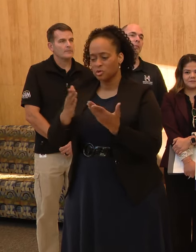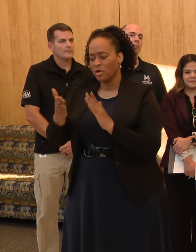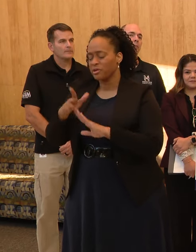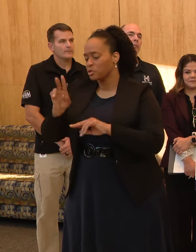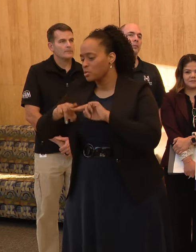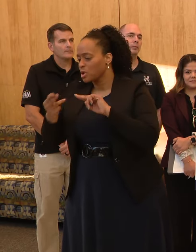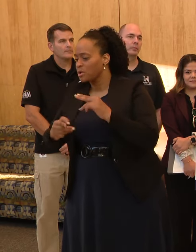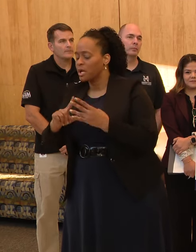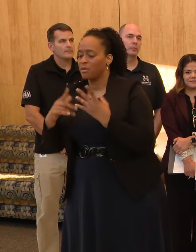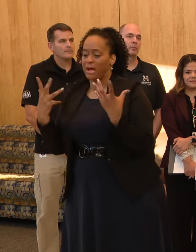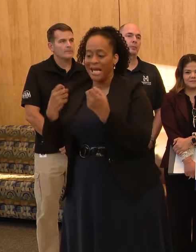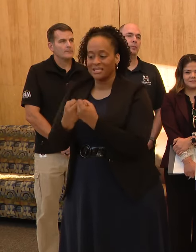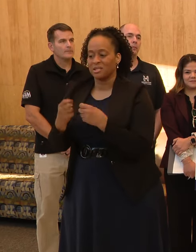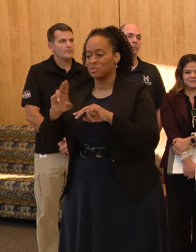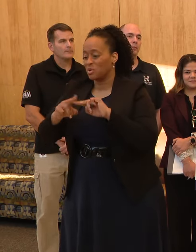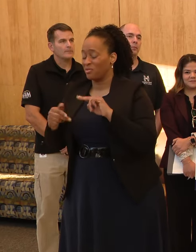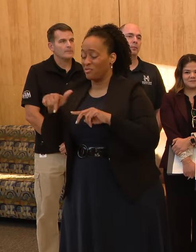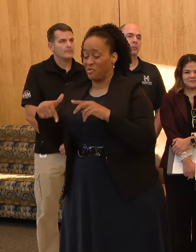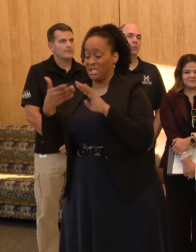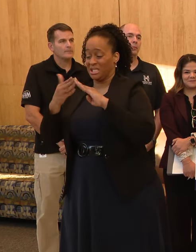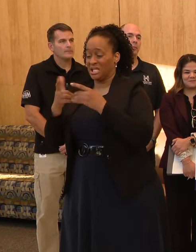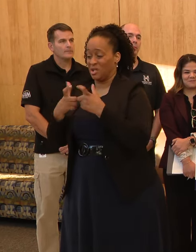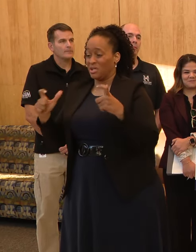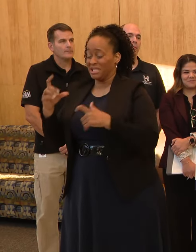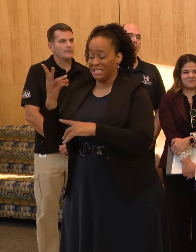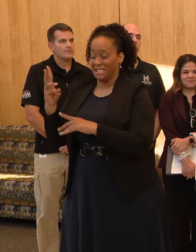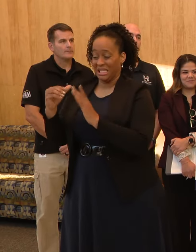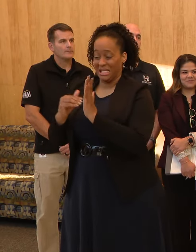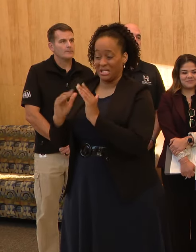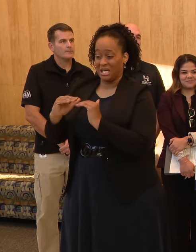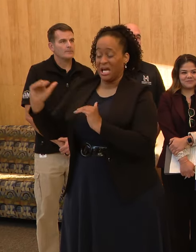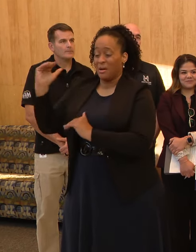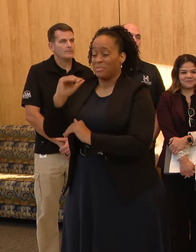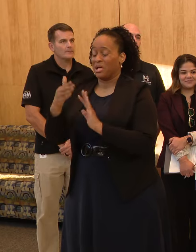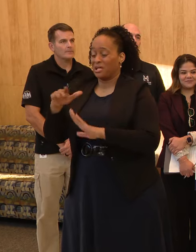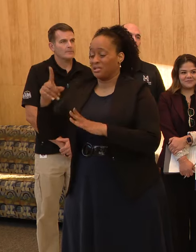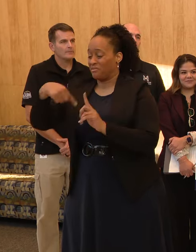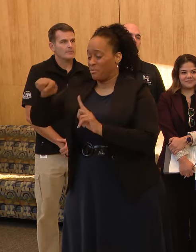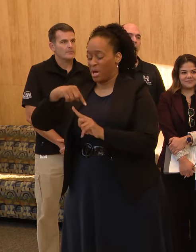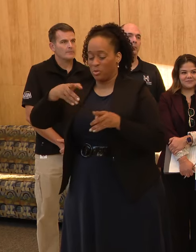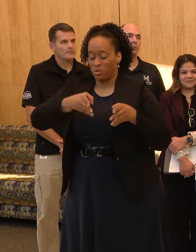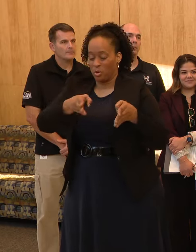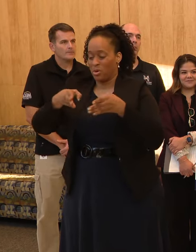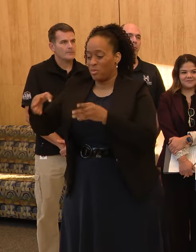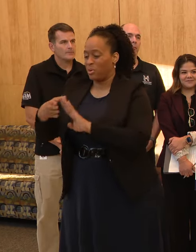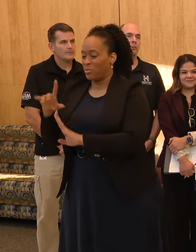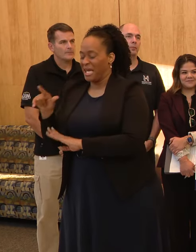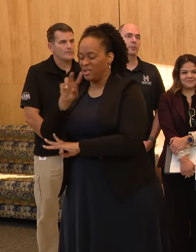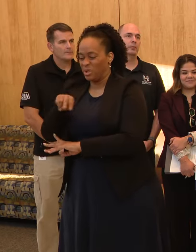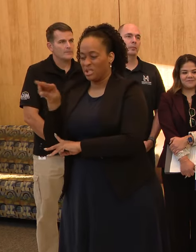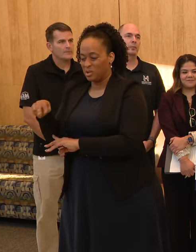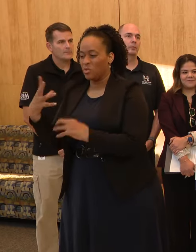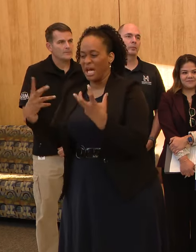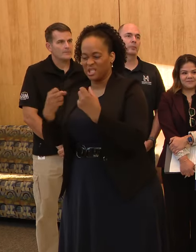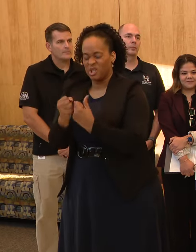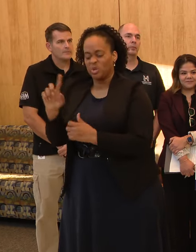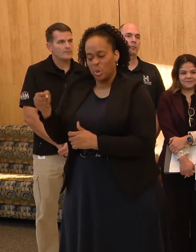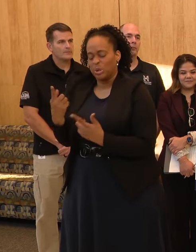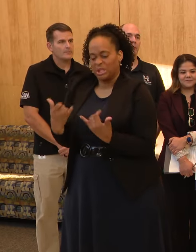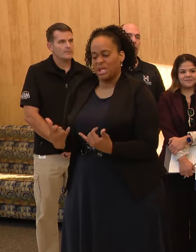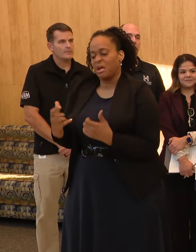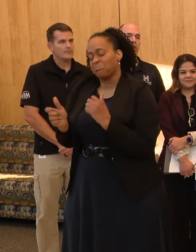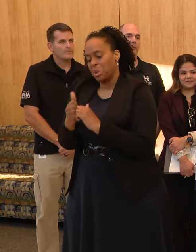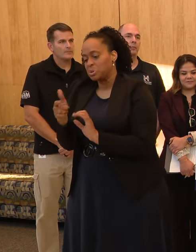Our accidents were down. For a city this large, 16,000 plus miles of roadway, we had 22 accidents throughout the whole day, mostly